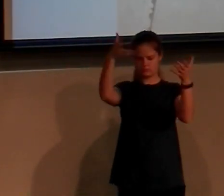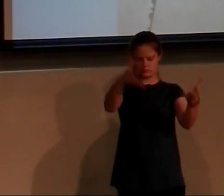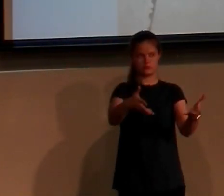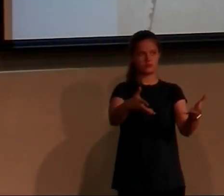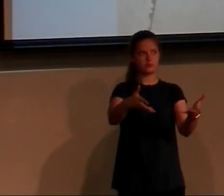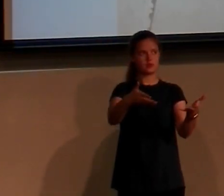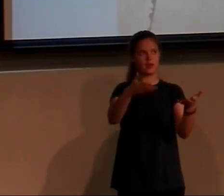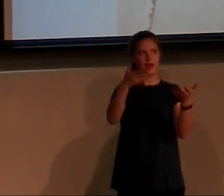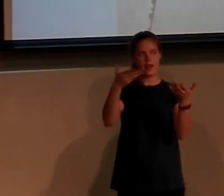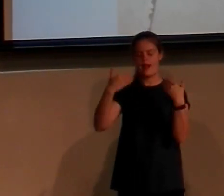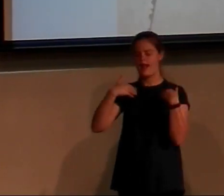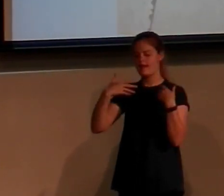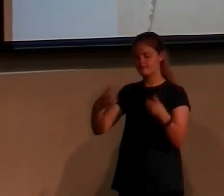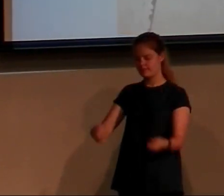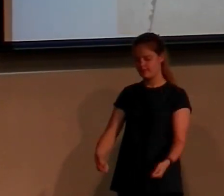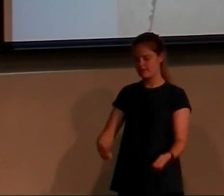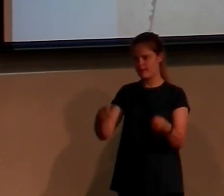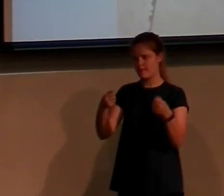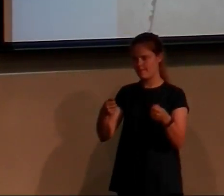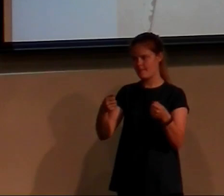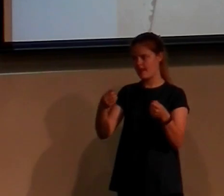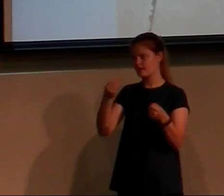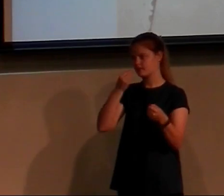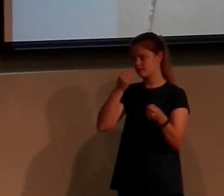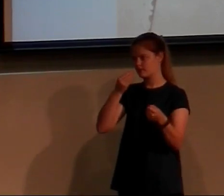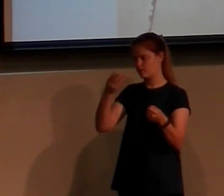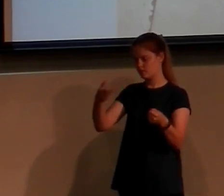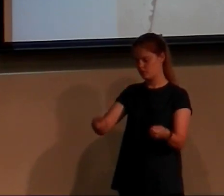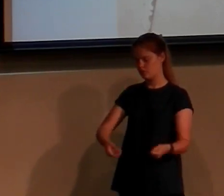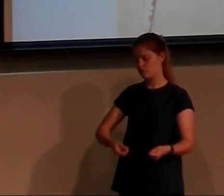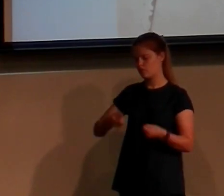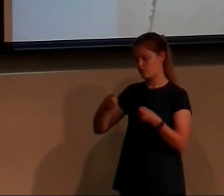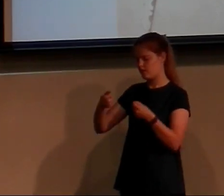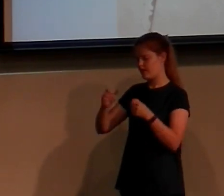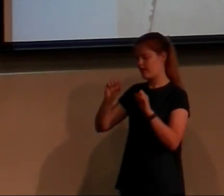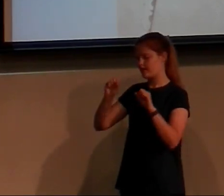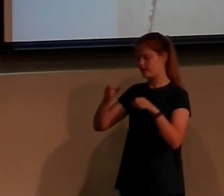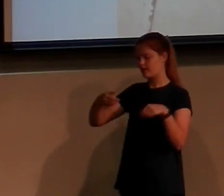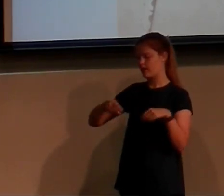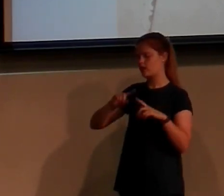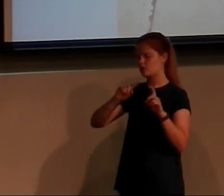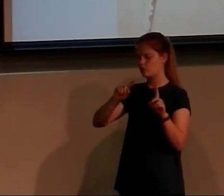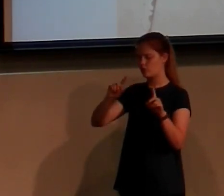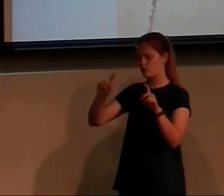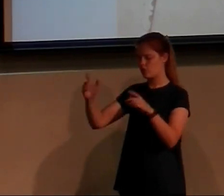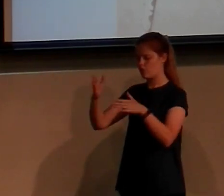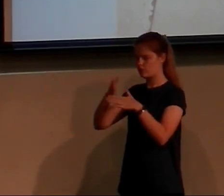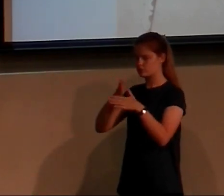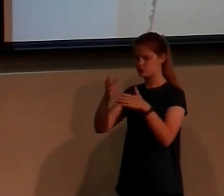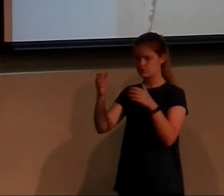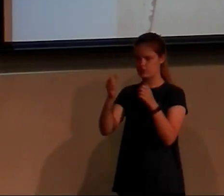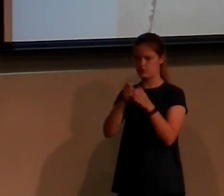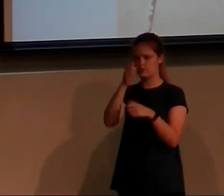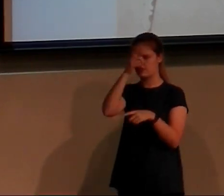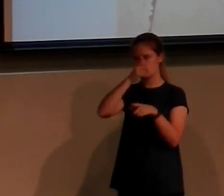these bags of groceries, so we can share with brothers and sisters in